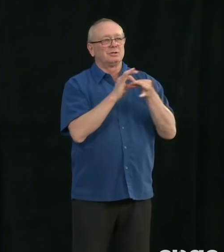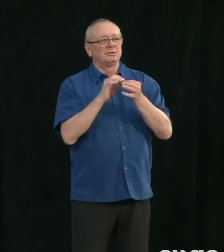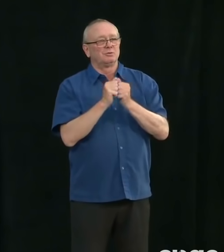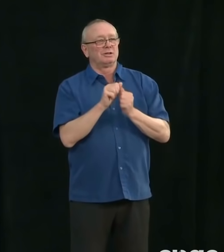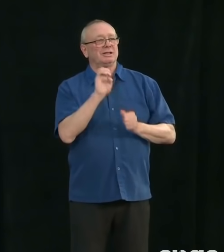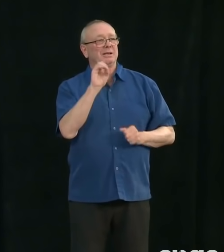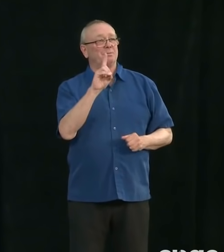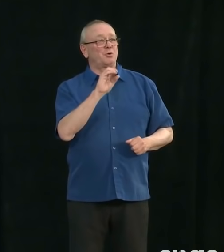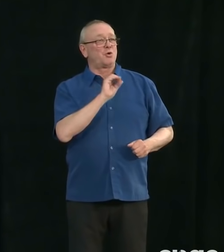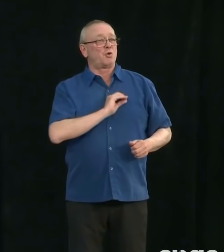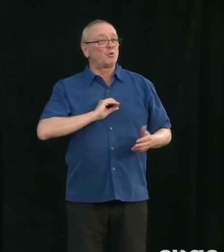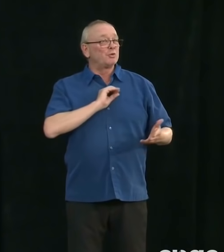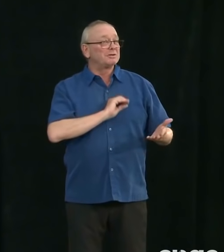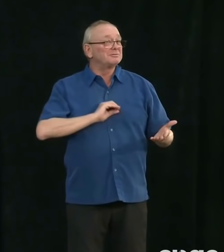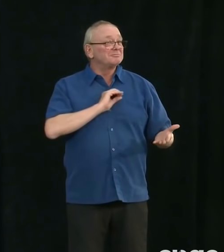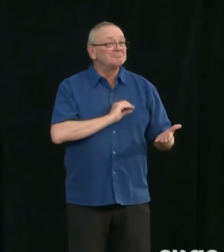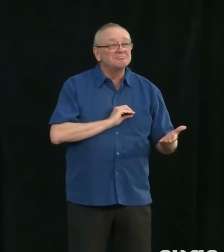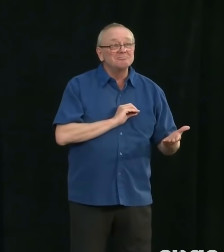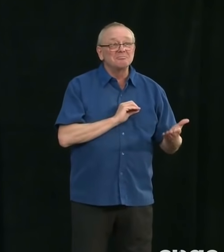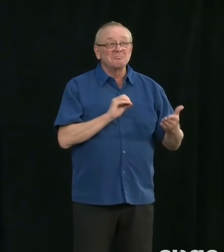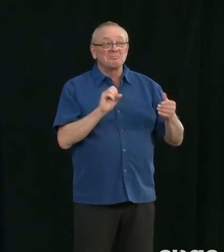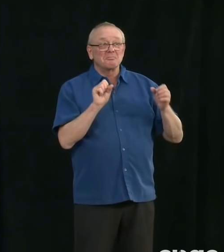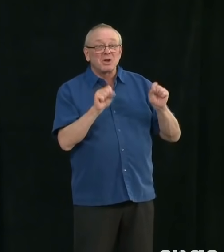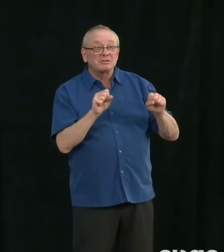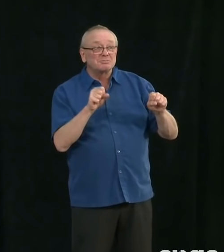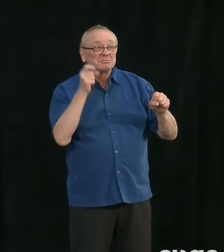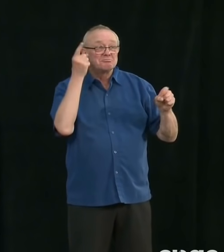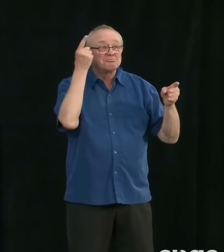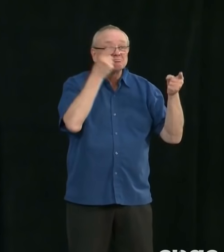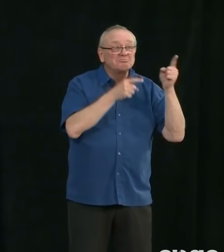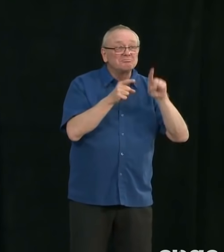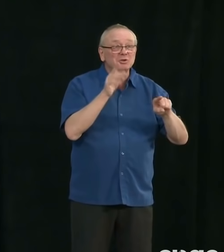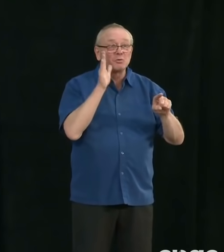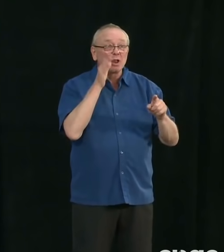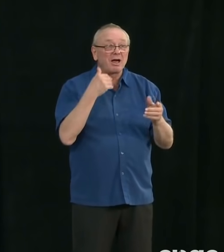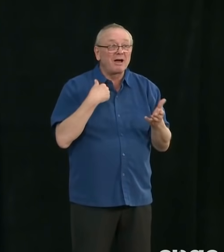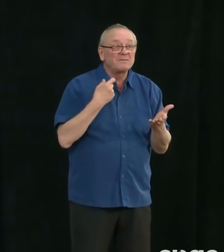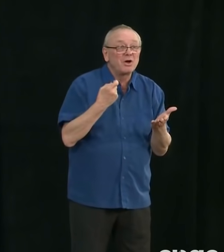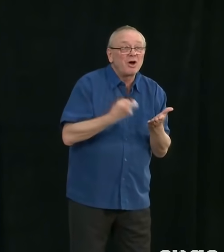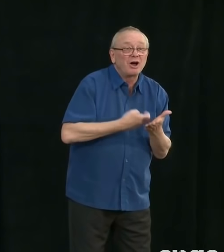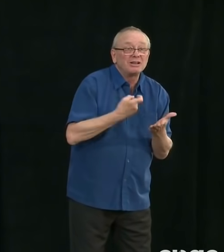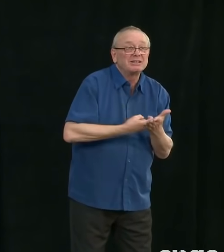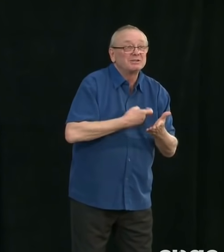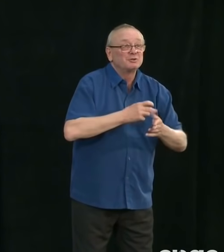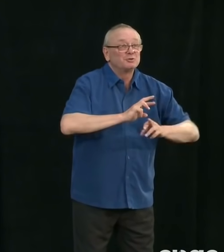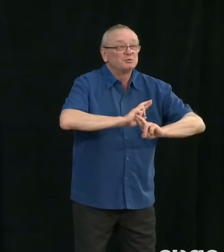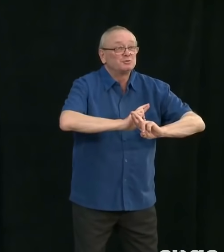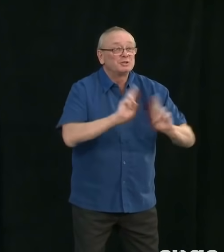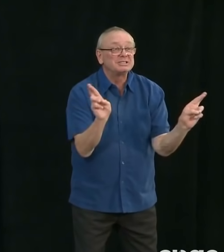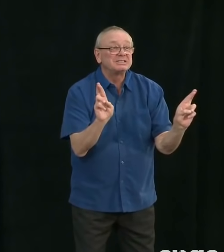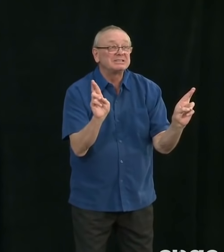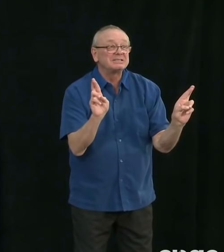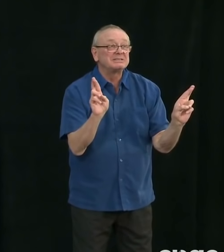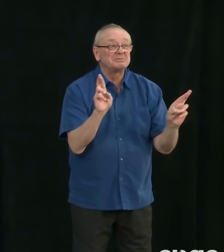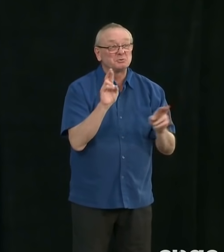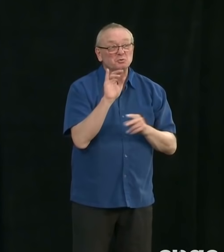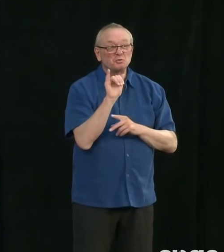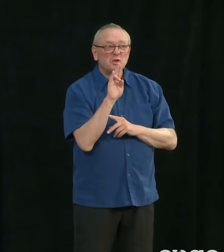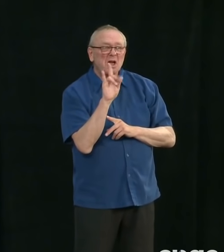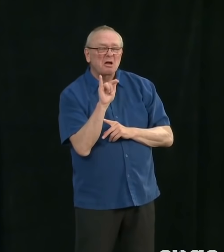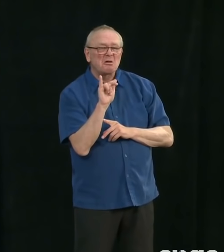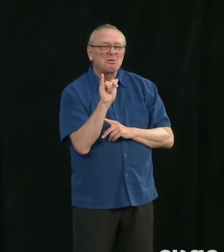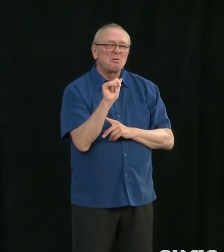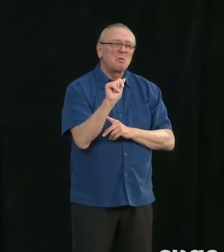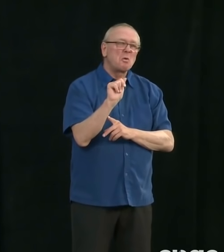Edmonton sometime July, August, September, summer, fall. Just kind of a fundamental question about what